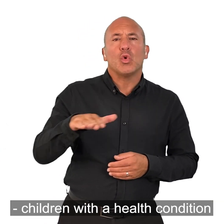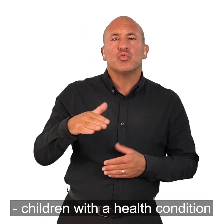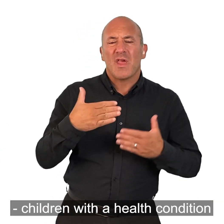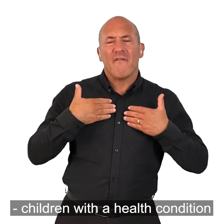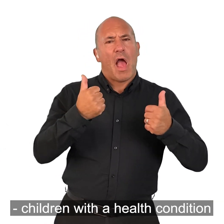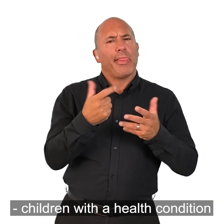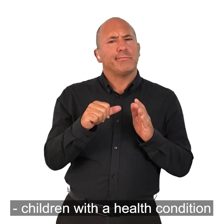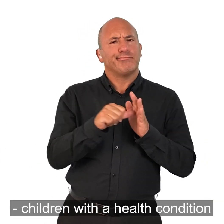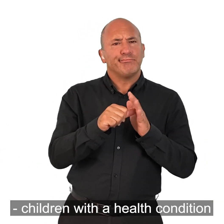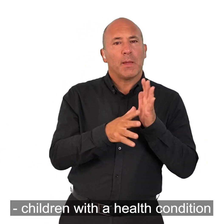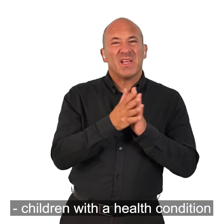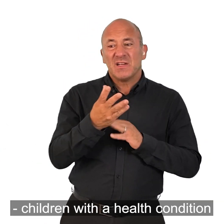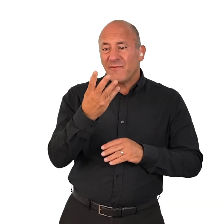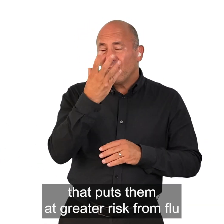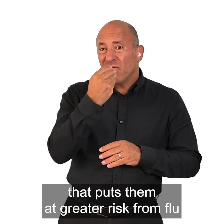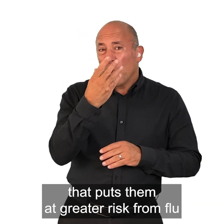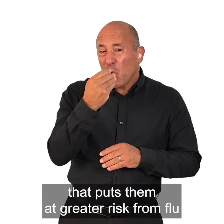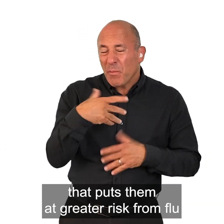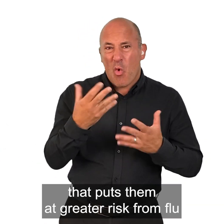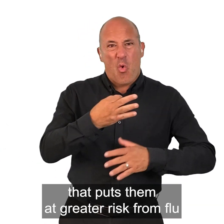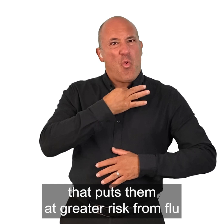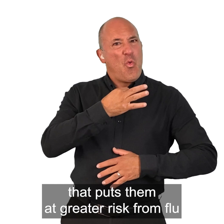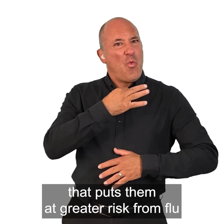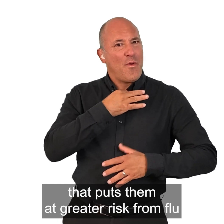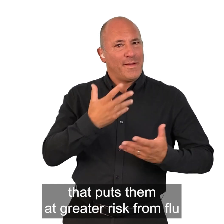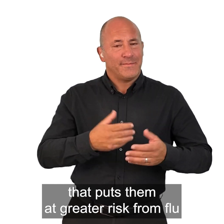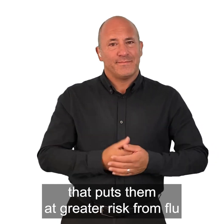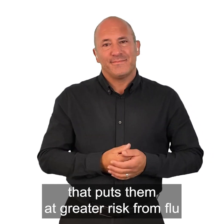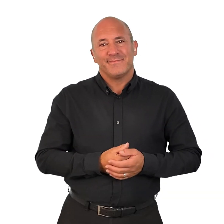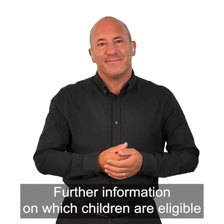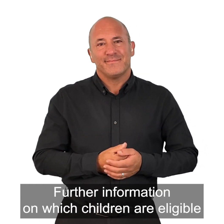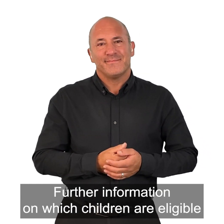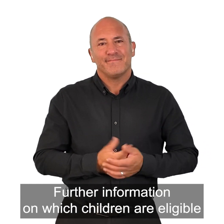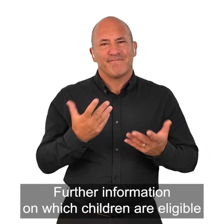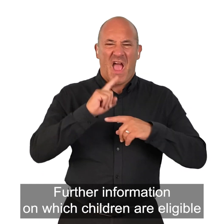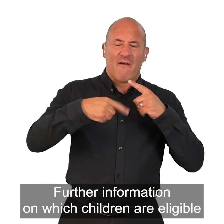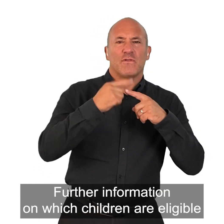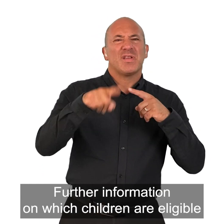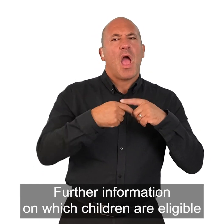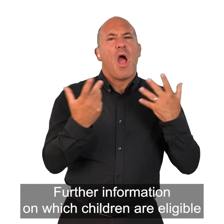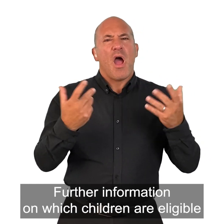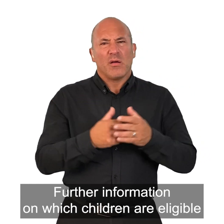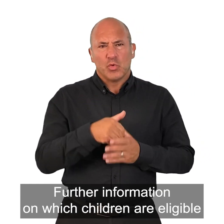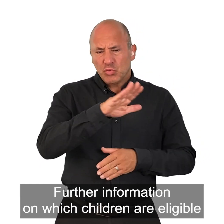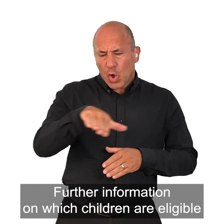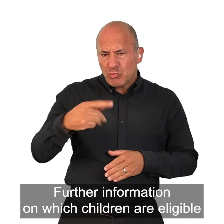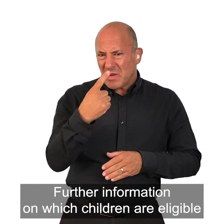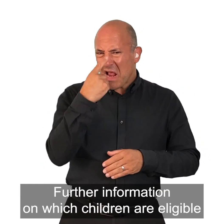condition that puts them at greater risk from flu. Further information on which children are eligible